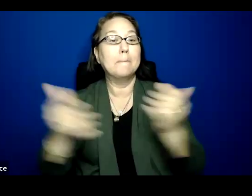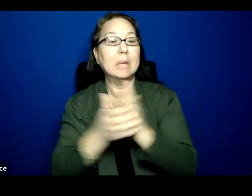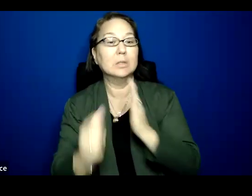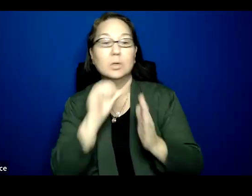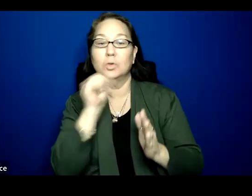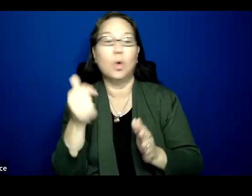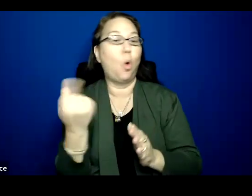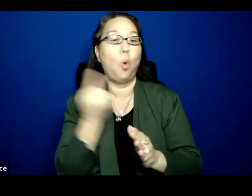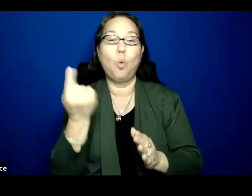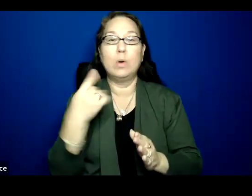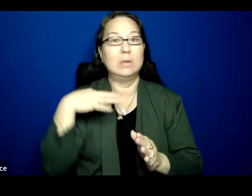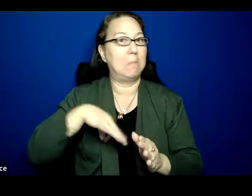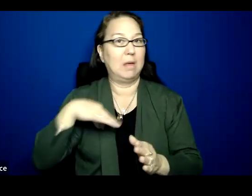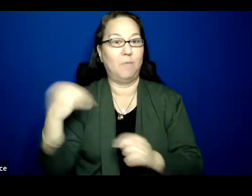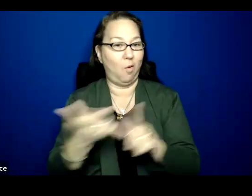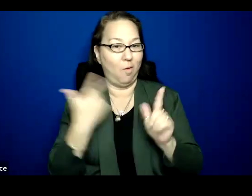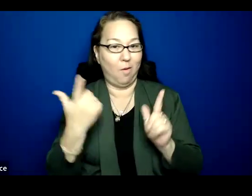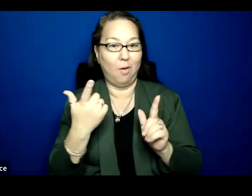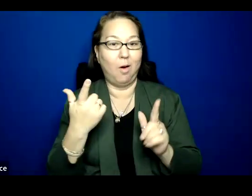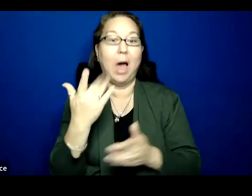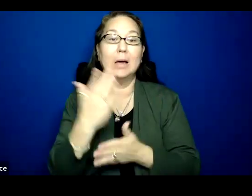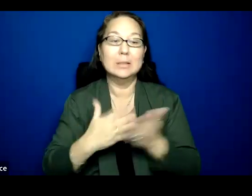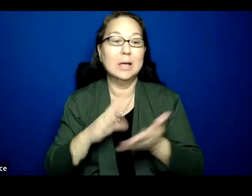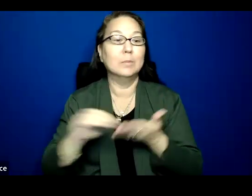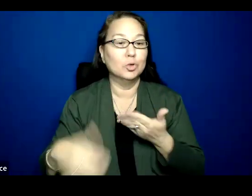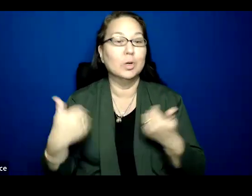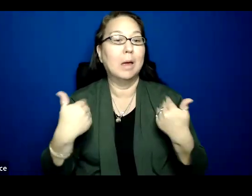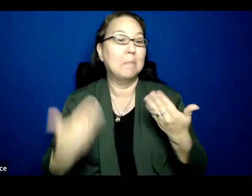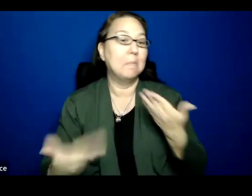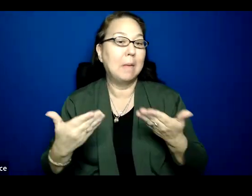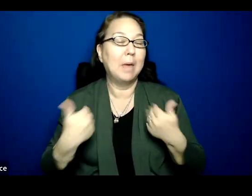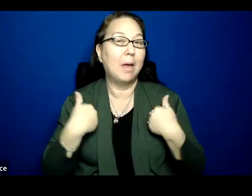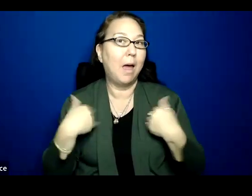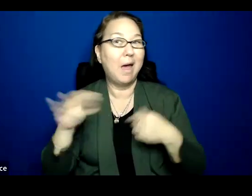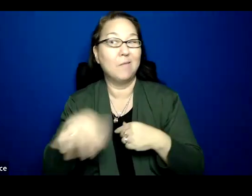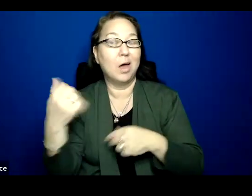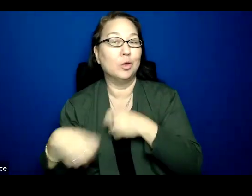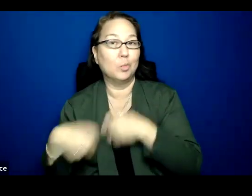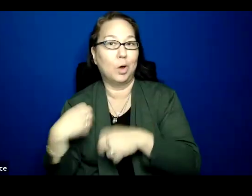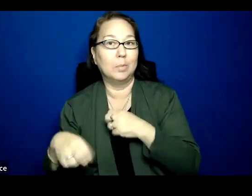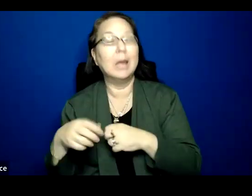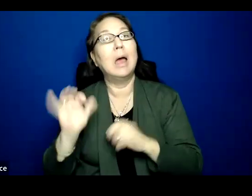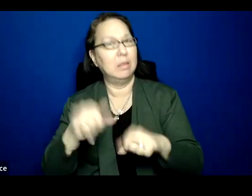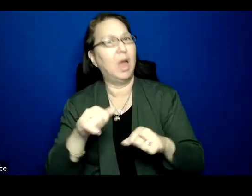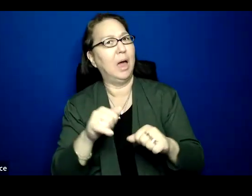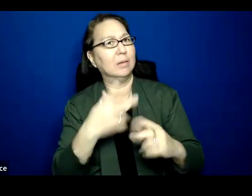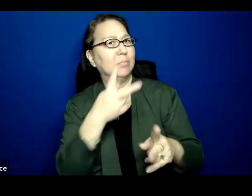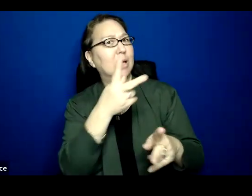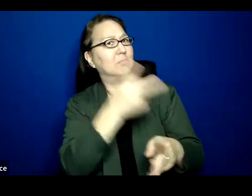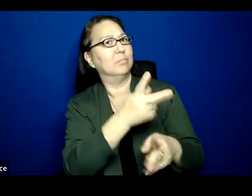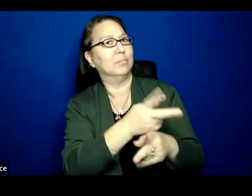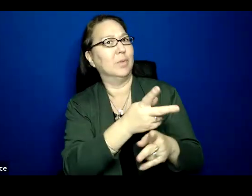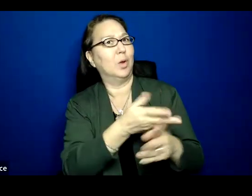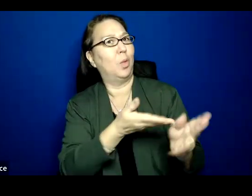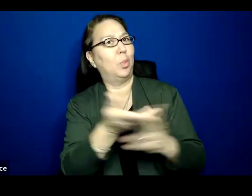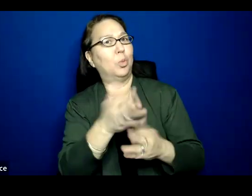schools. Some students might have conditions and problems that can be cared for at schools like Cash. Won't be